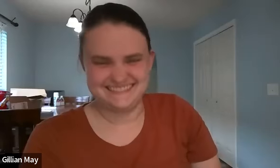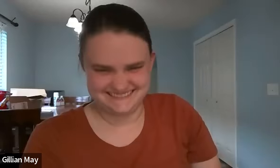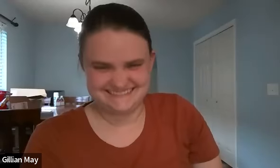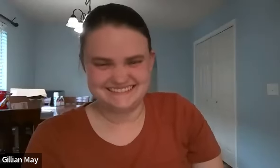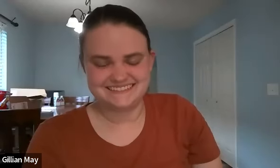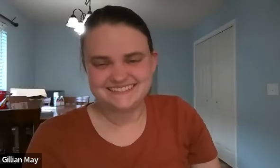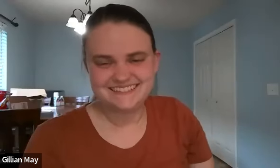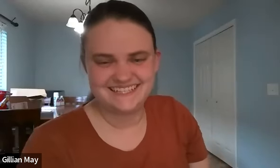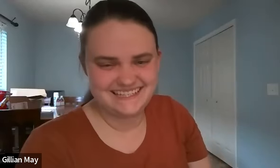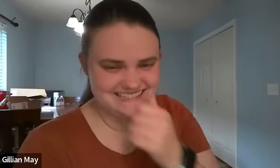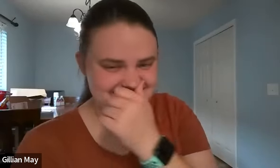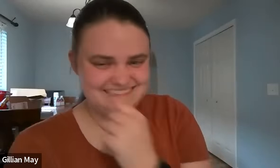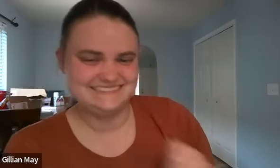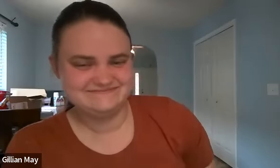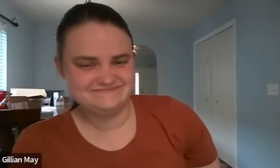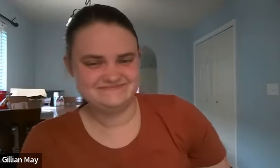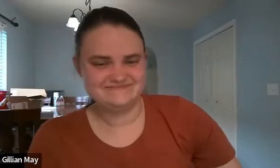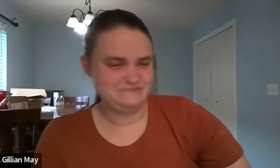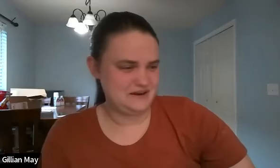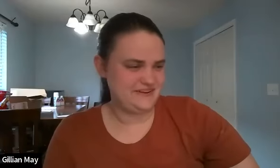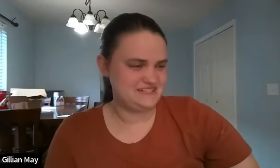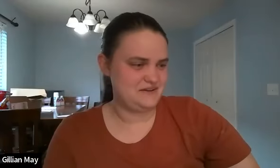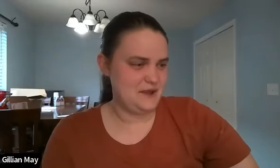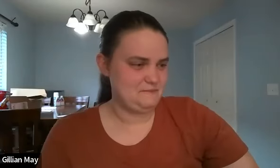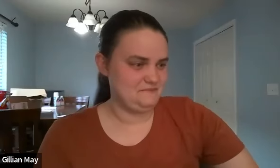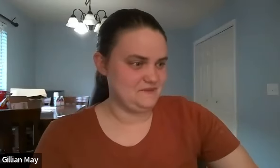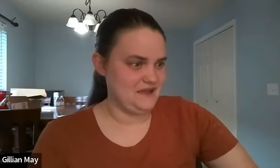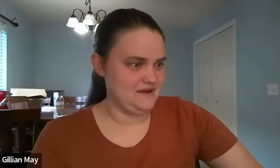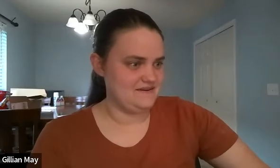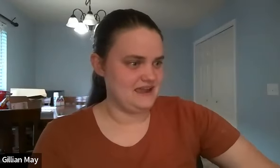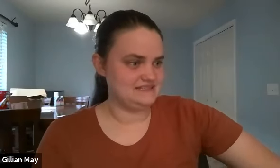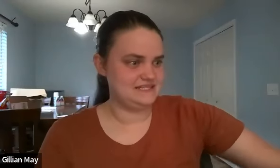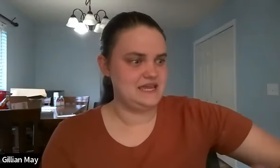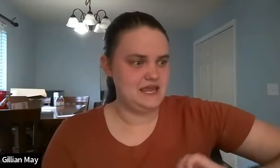Okay. Yes. Perfect. Okay. All right.